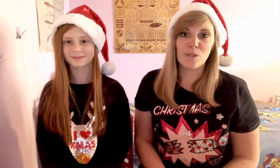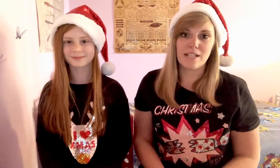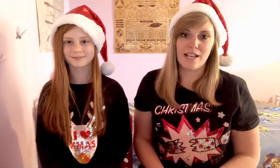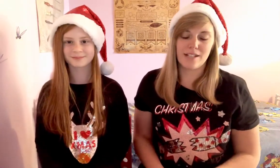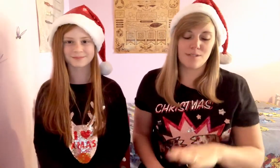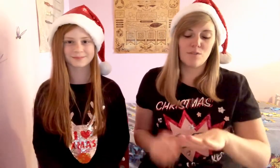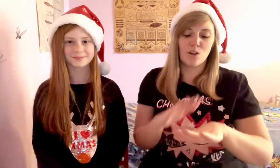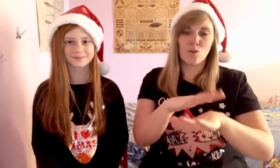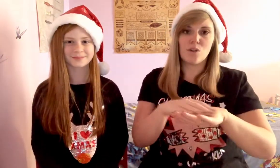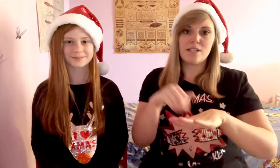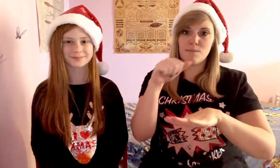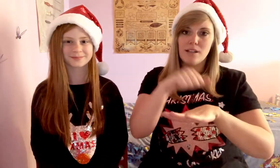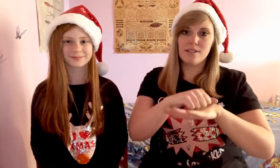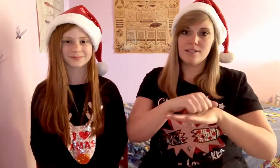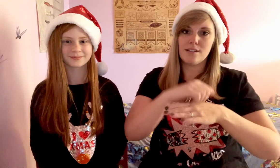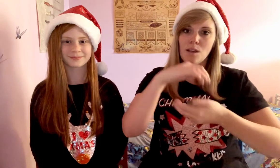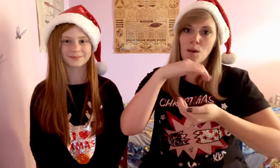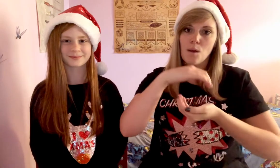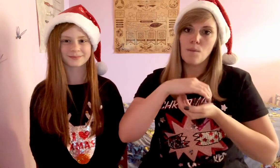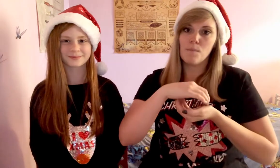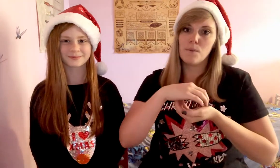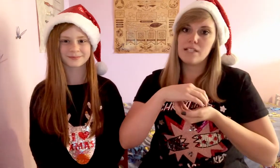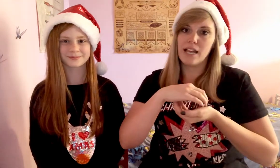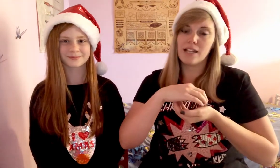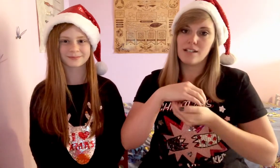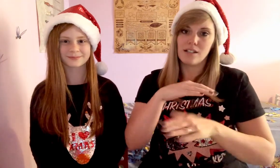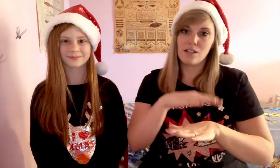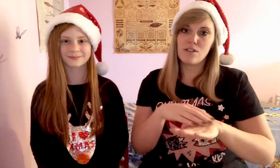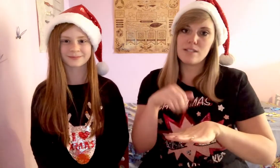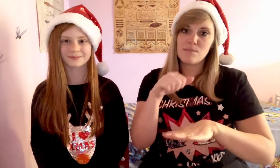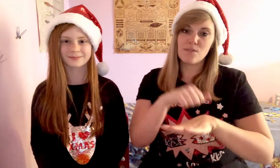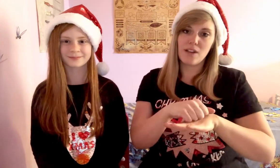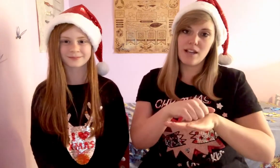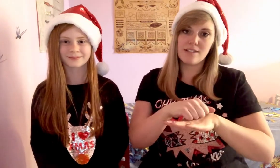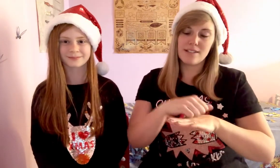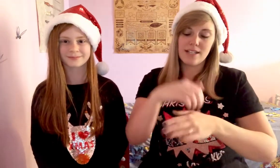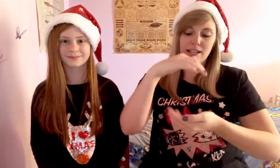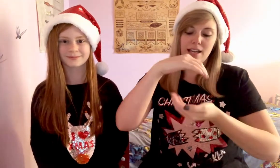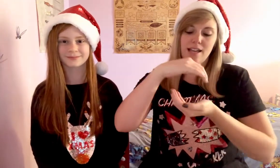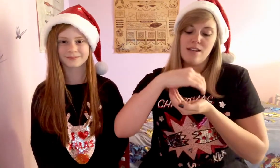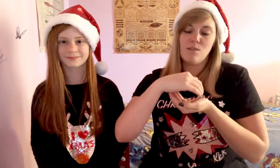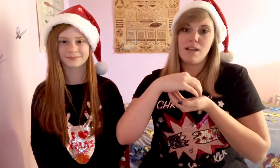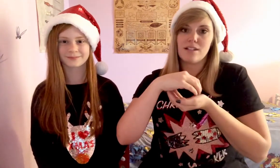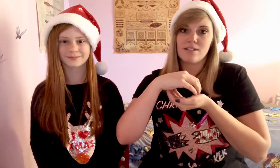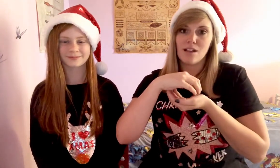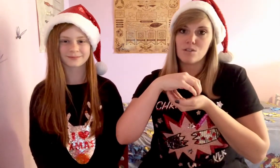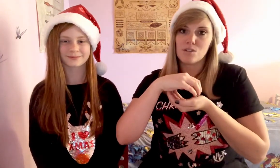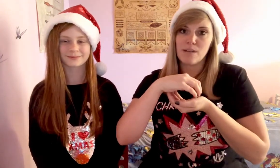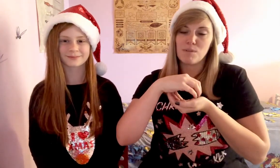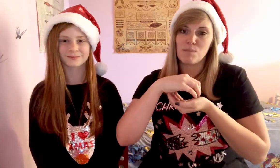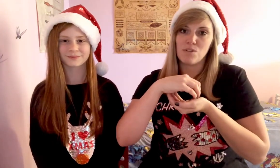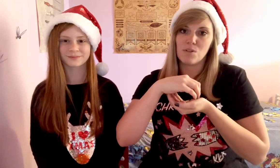pudding. So we've got Christmas, pudding, Christmas first, and then you make a circle shape with both your